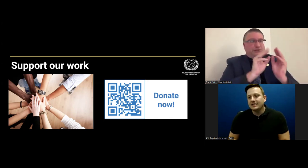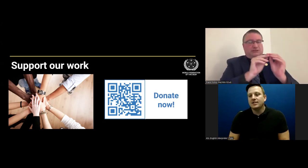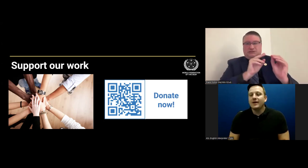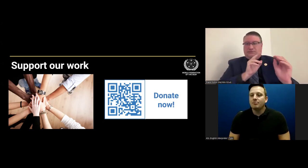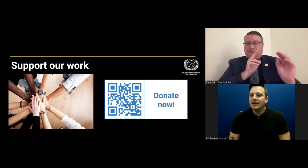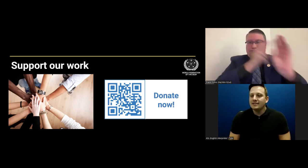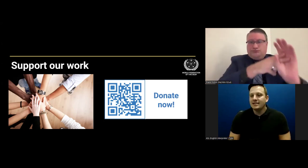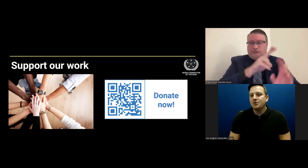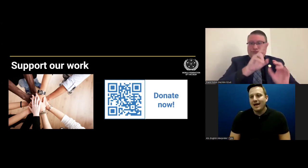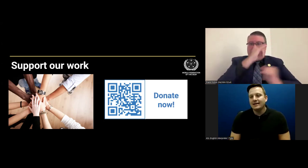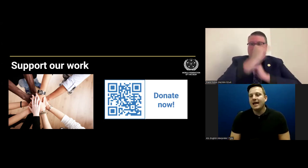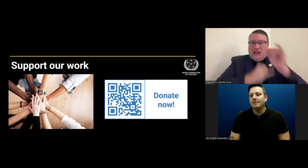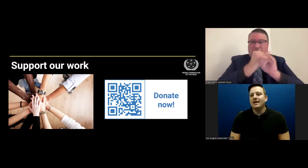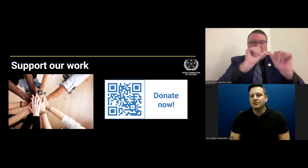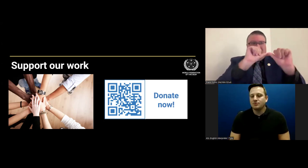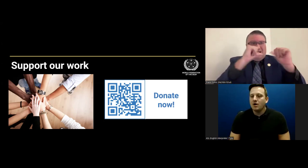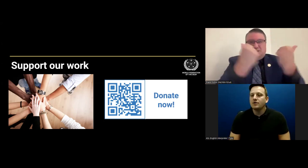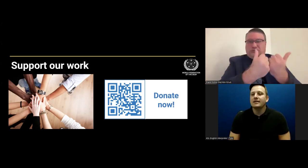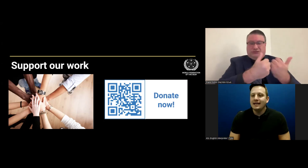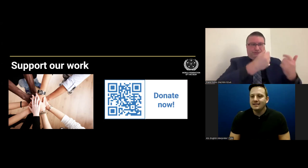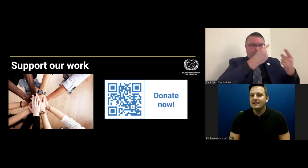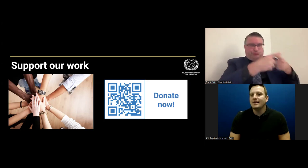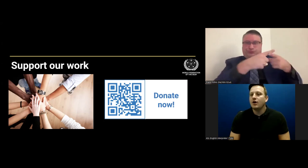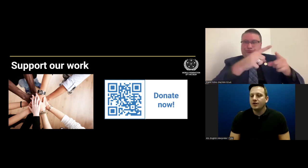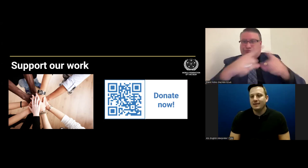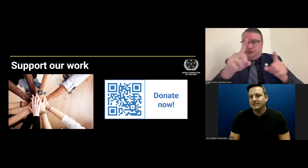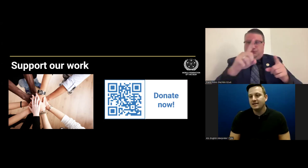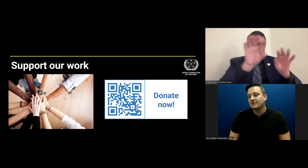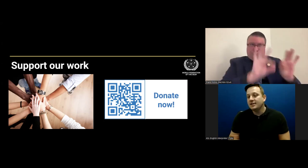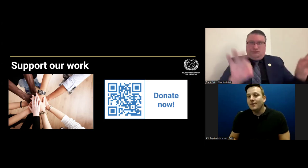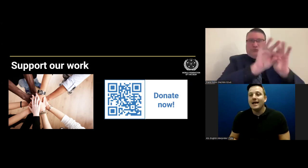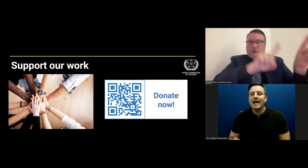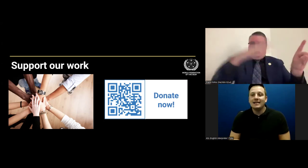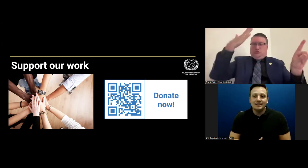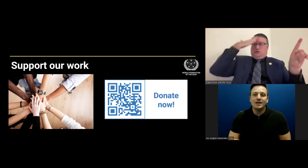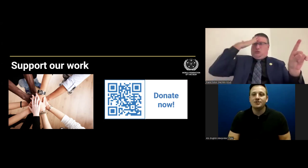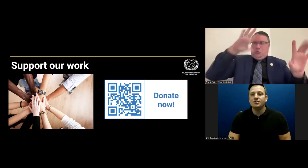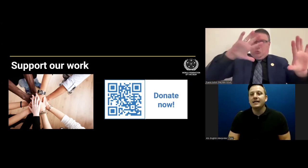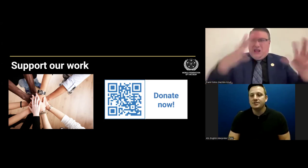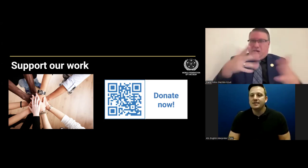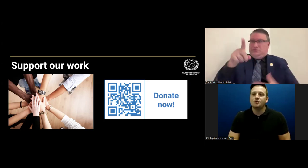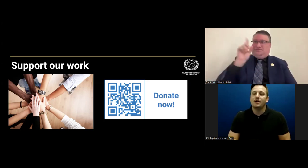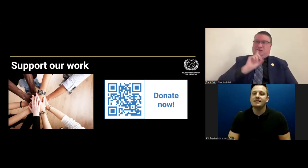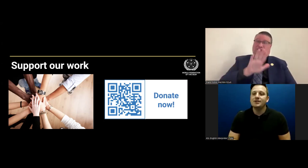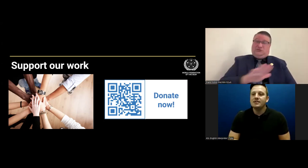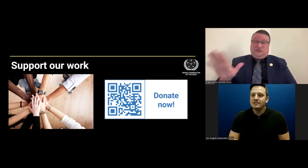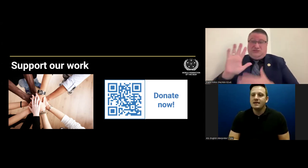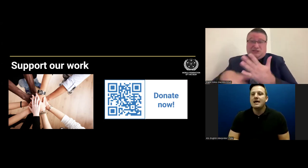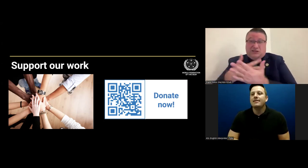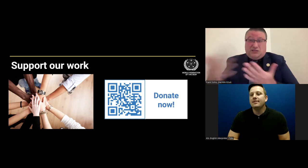so that we can bring it to the UN and make strong cases and arguments to the UN and international agencies and organizations that